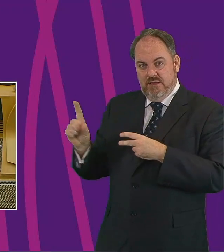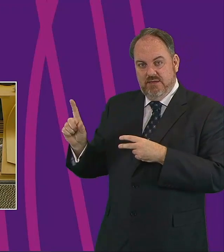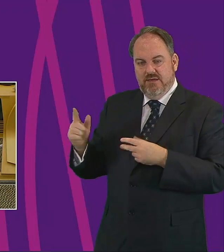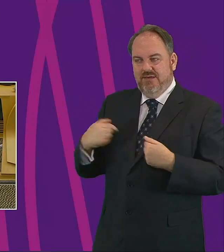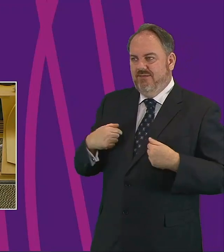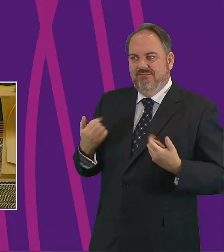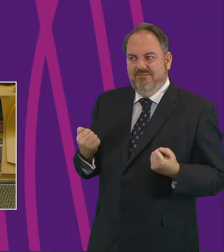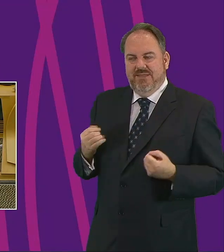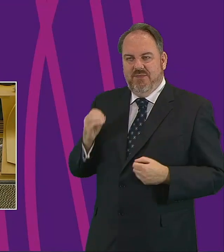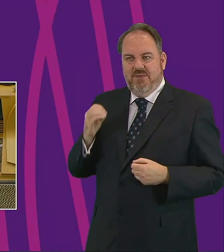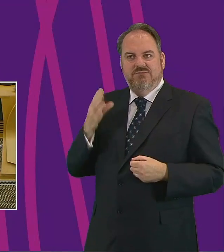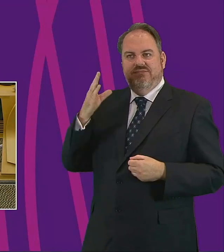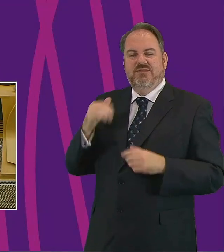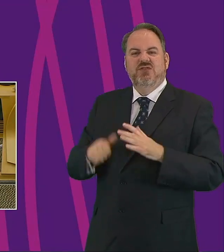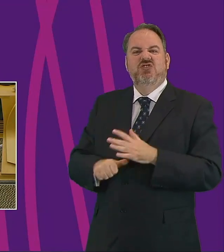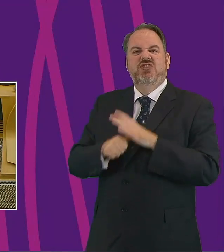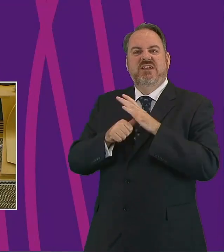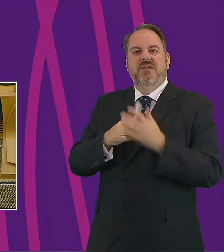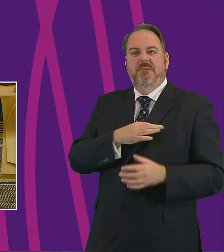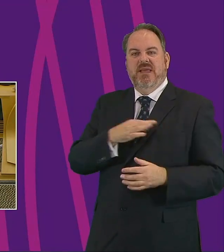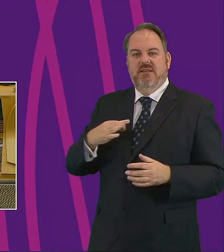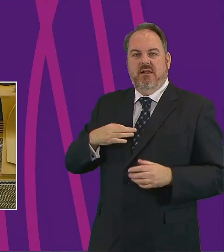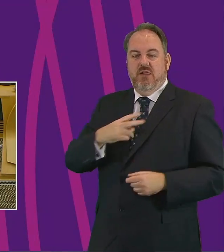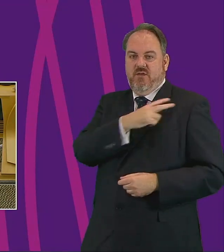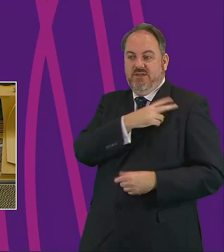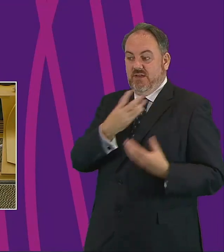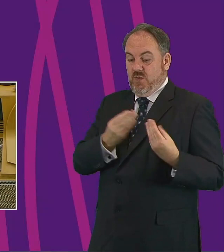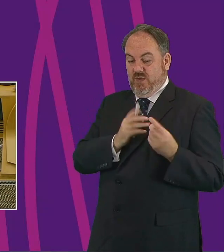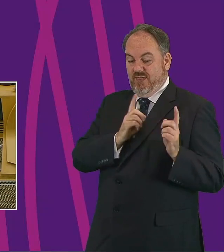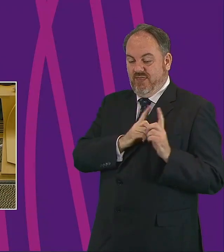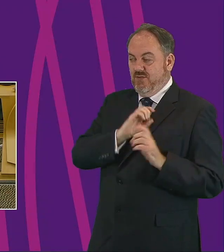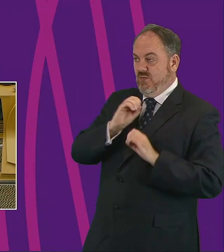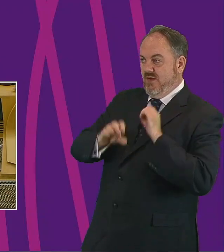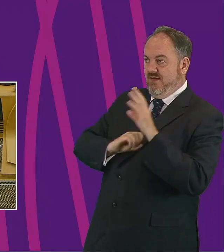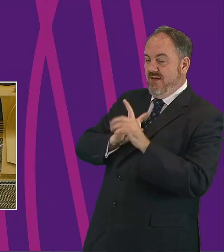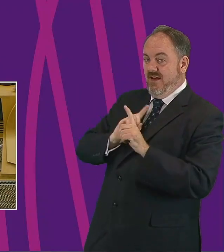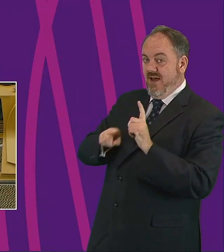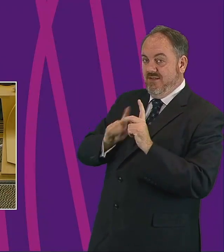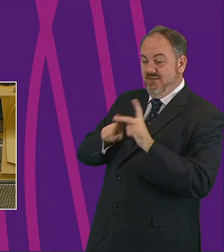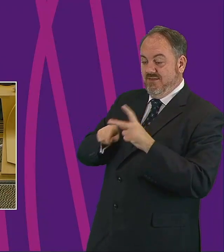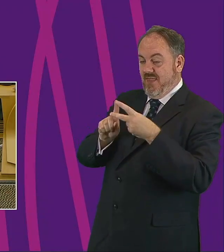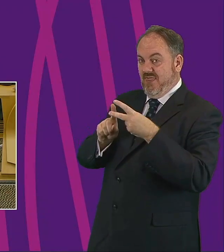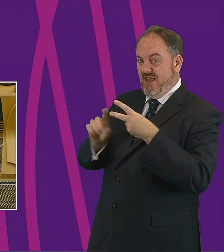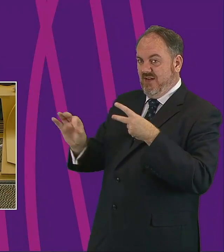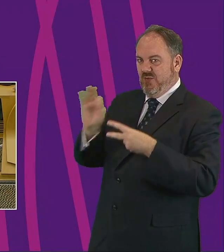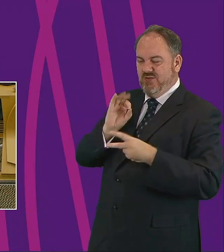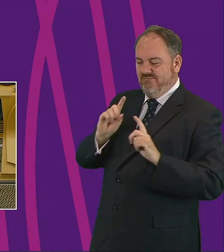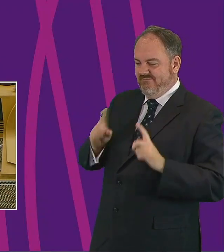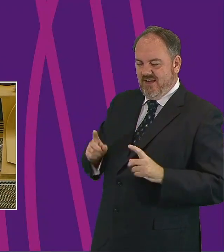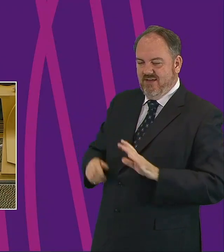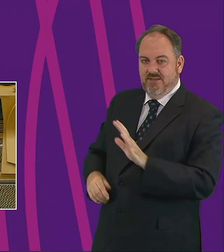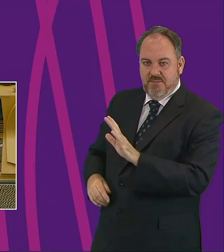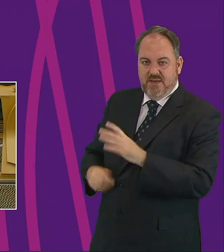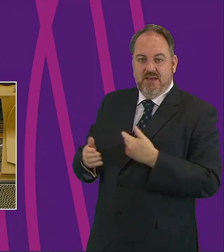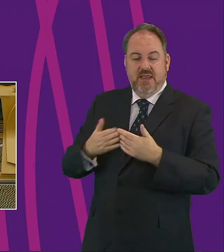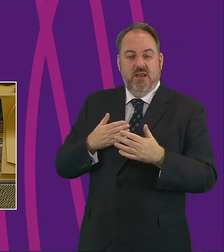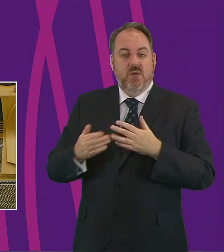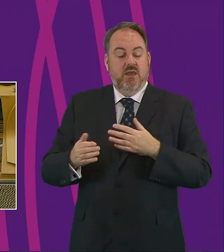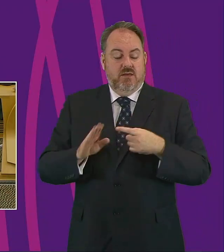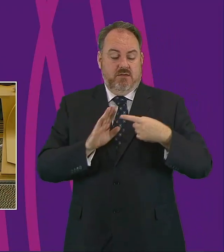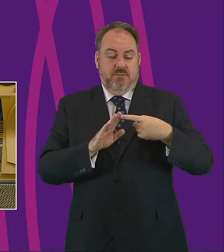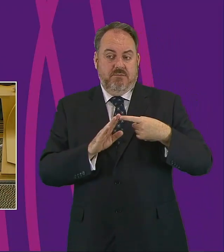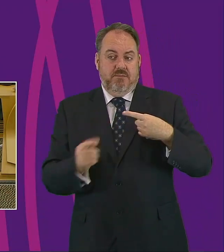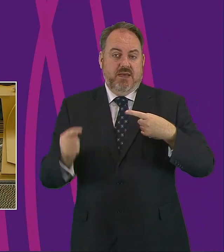next to me who can probably give a more specialist answer on that than I do. But on the issues about testing, the issue